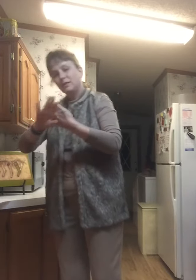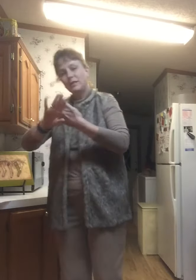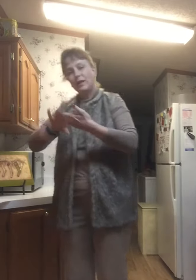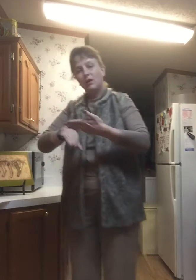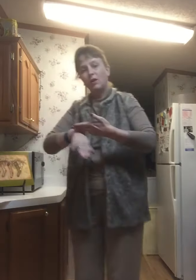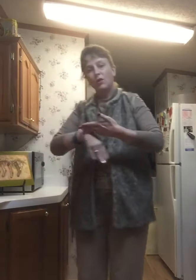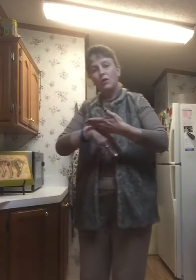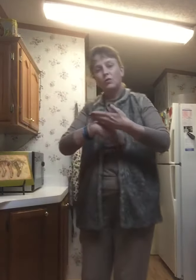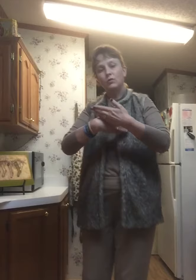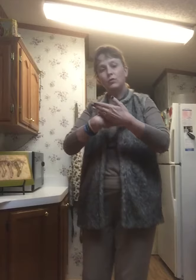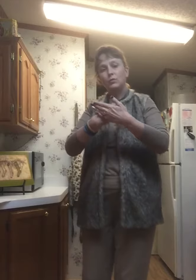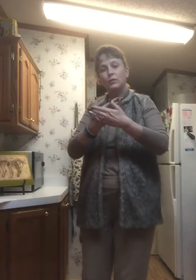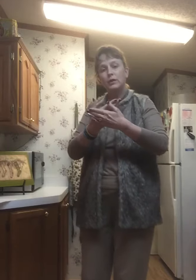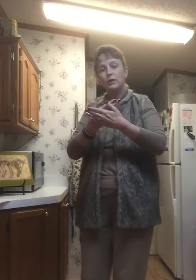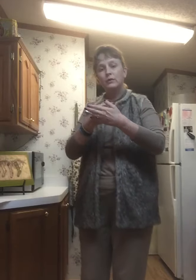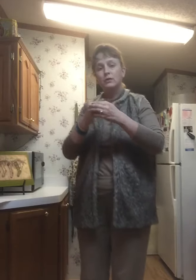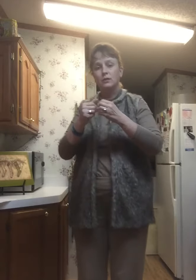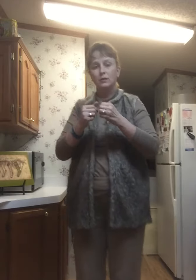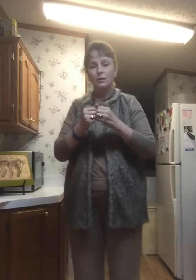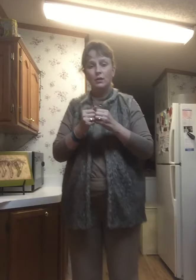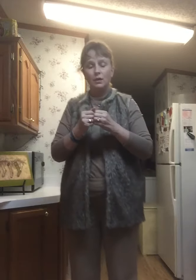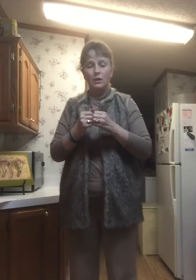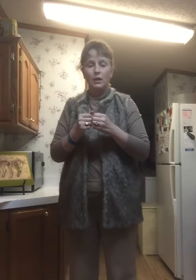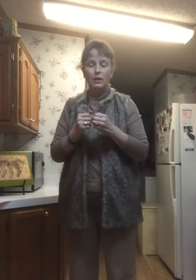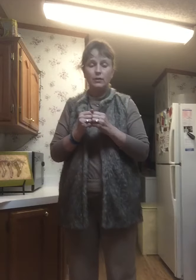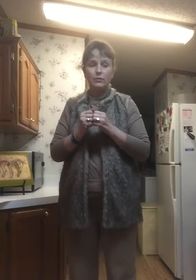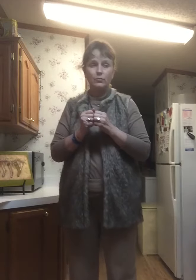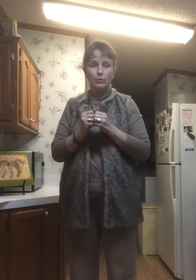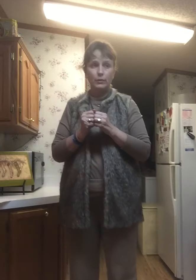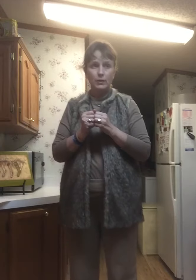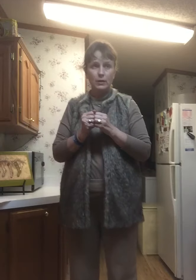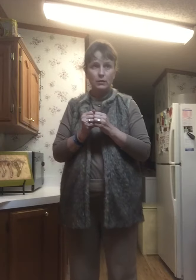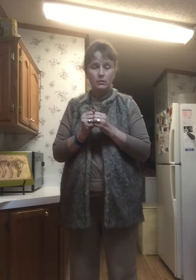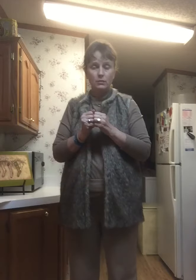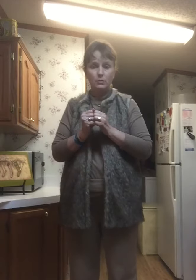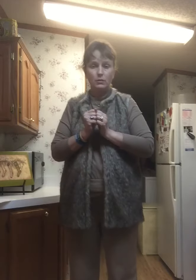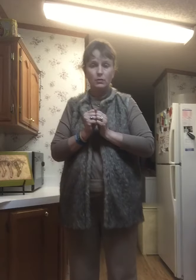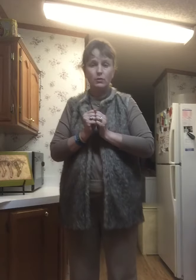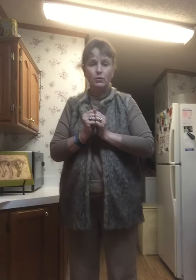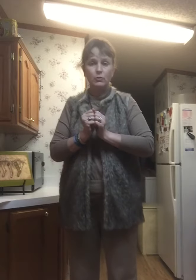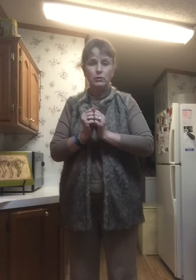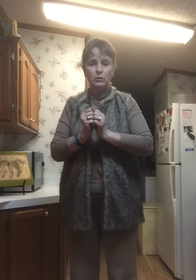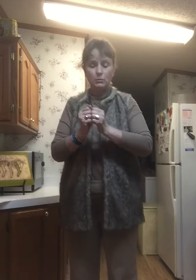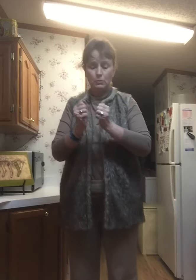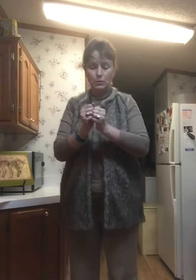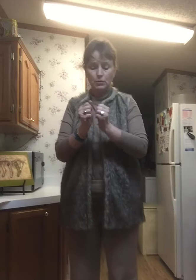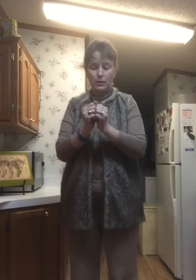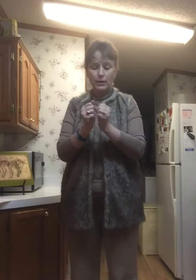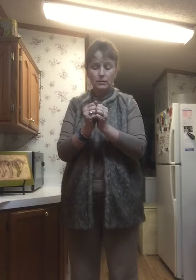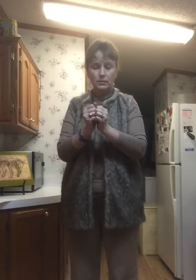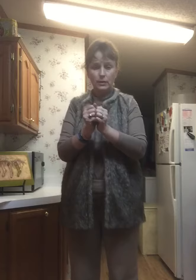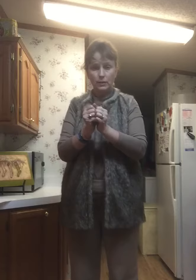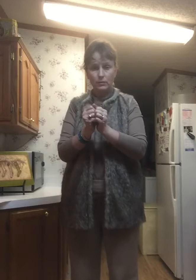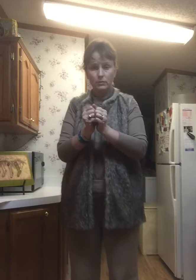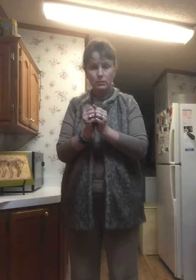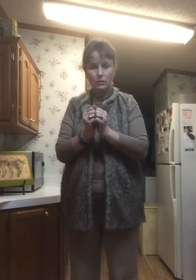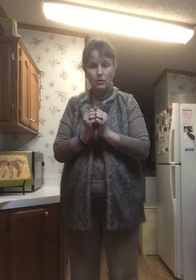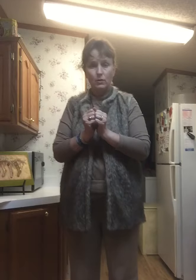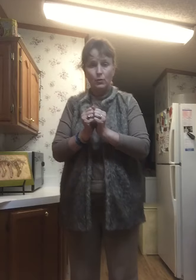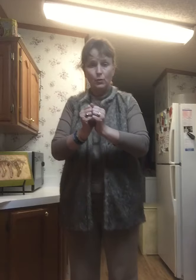Let all with, and then for within, you're going to put your hands together